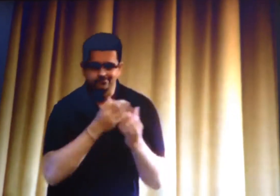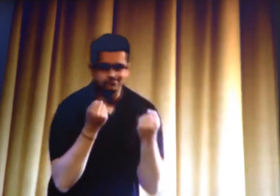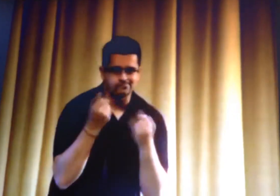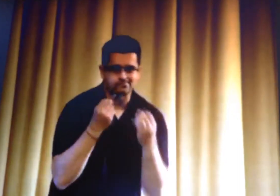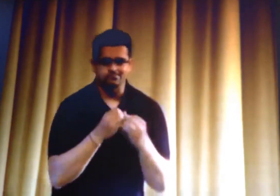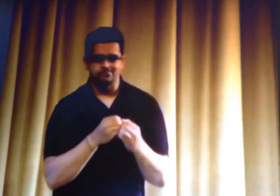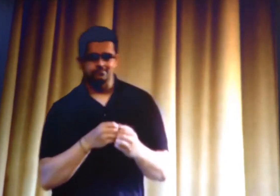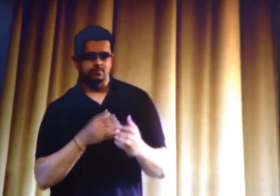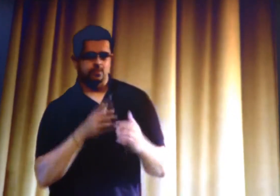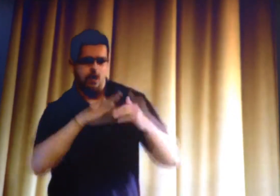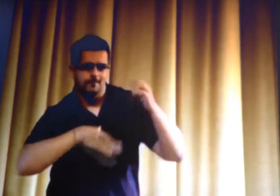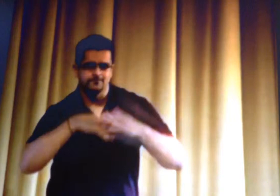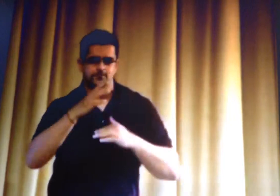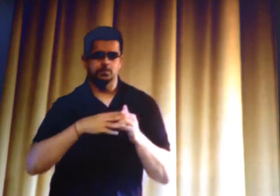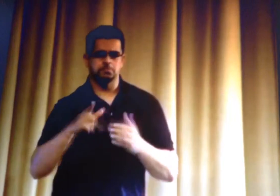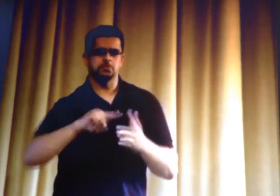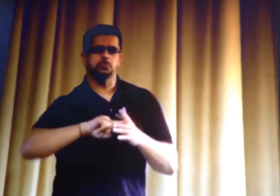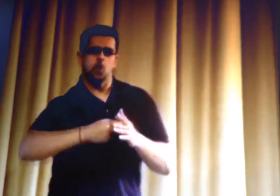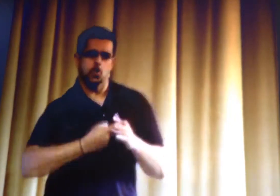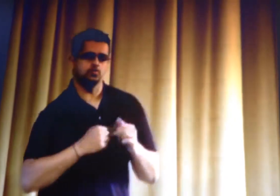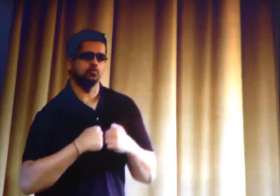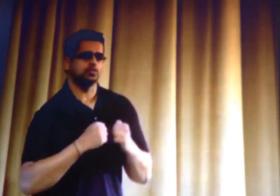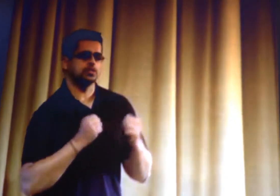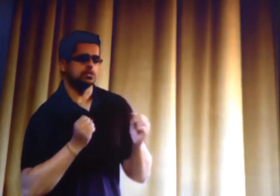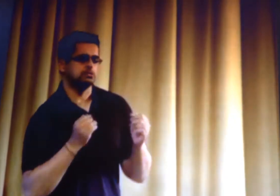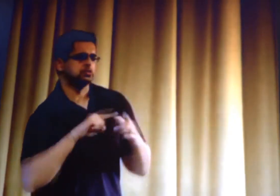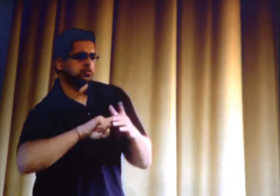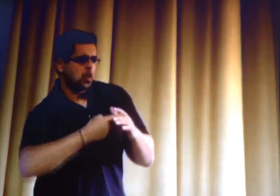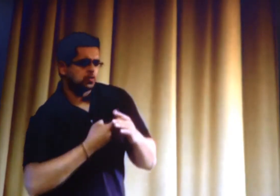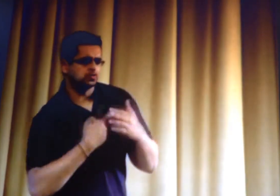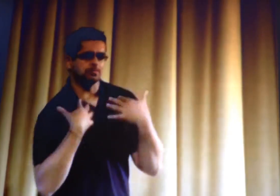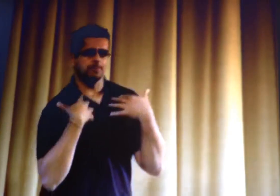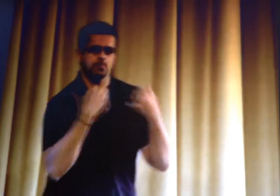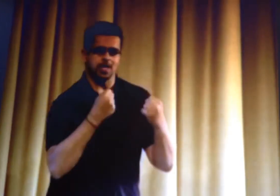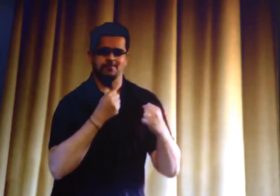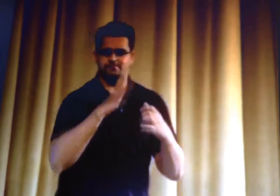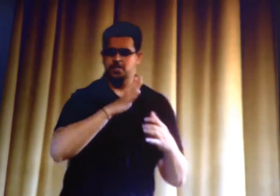He saw how other people communicated and how they built a relationship. And he slowly started to open up.